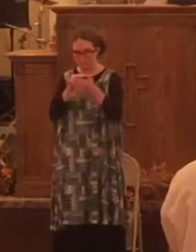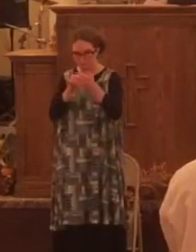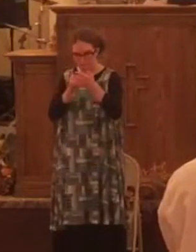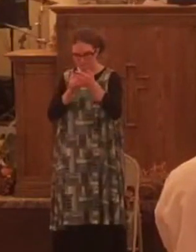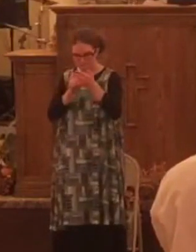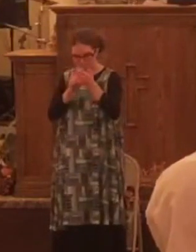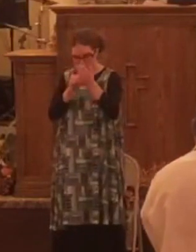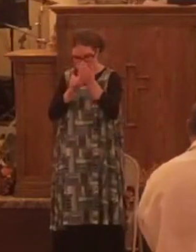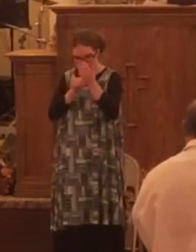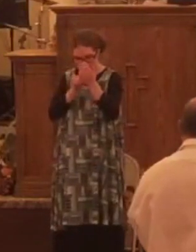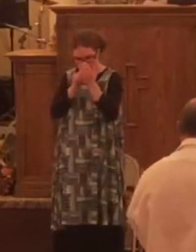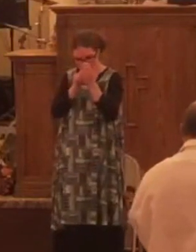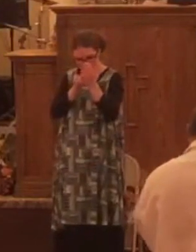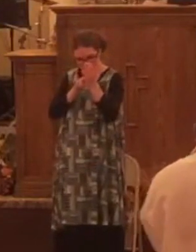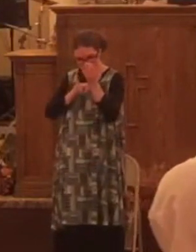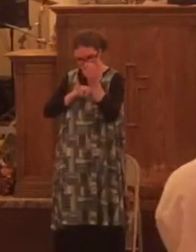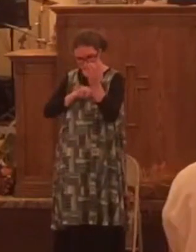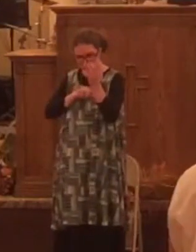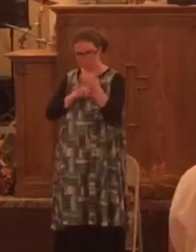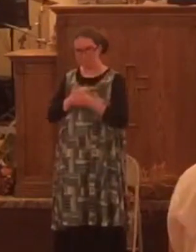tonight. Amen.